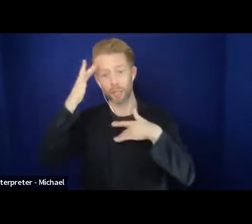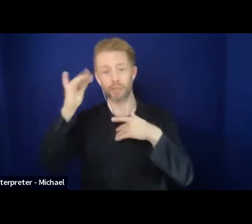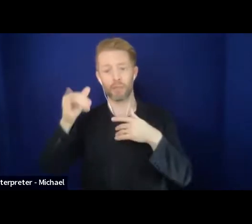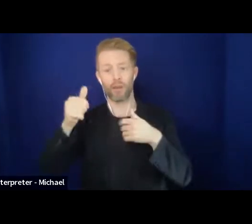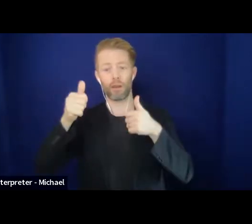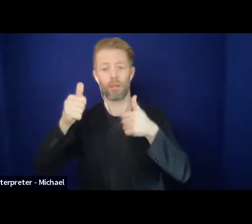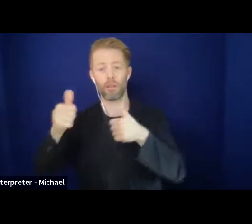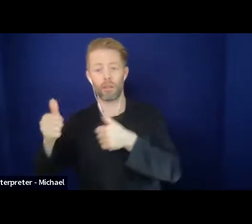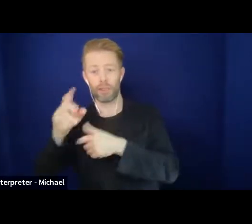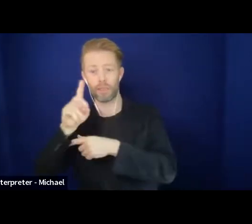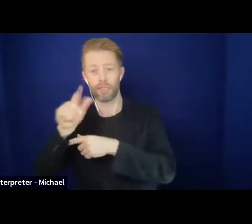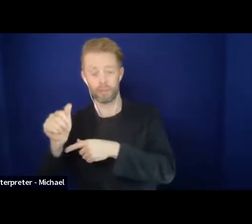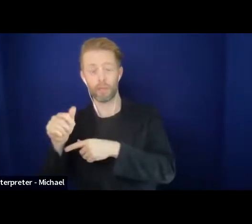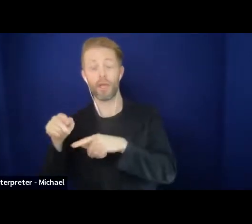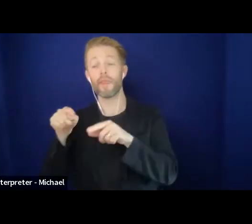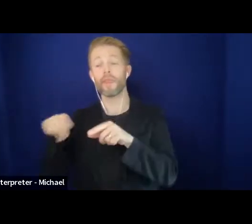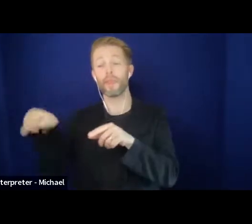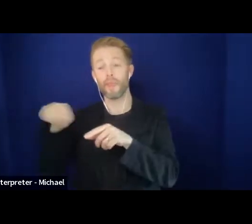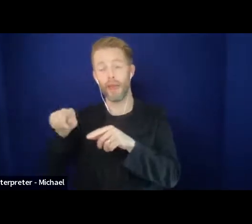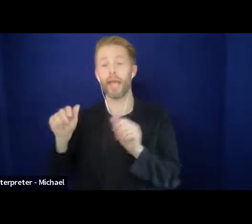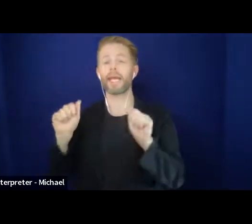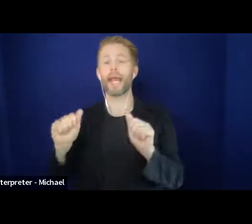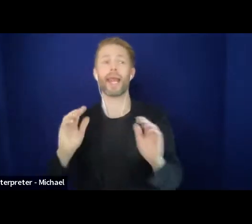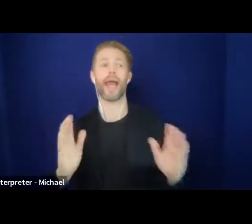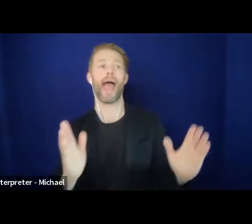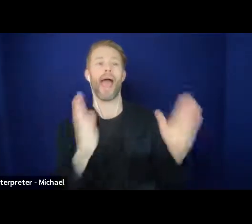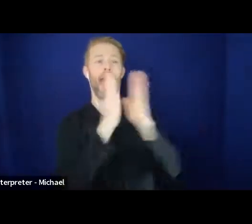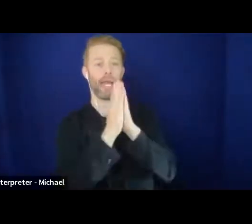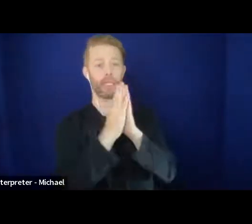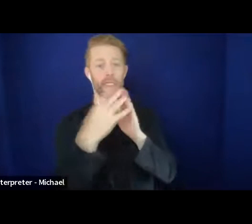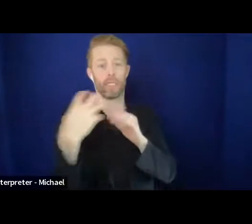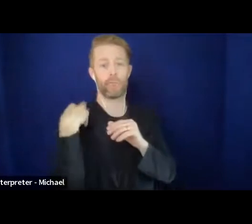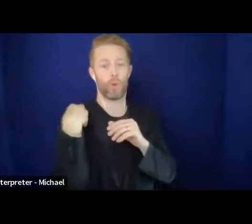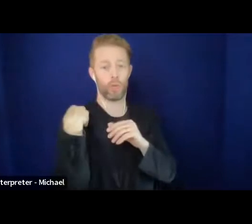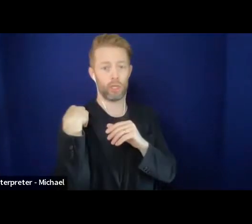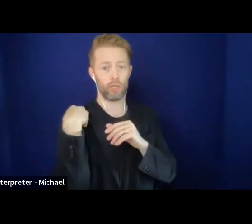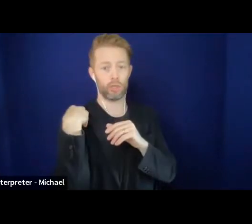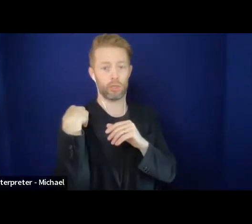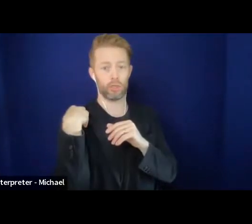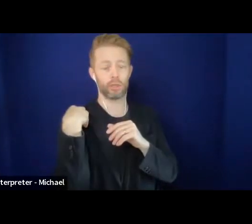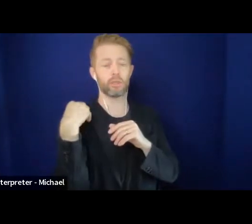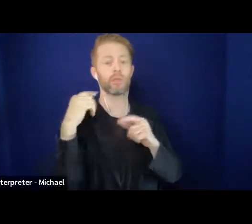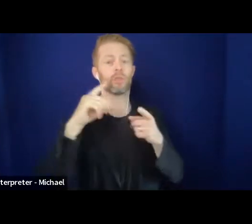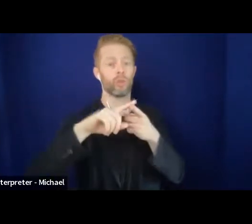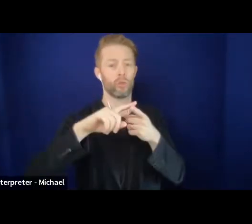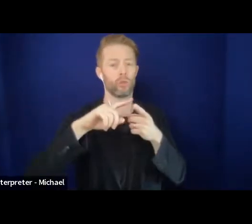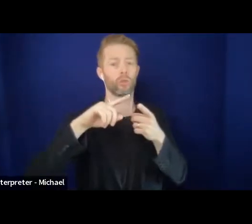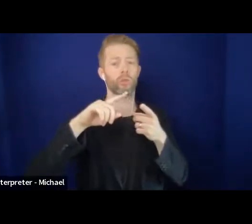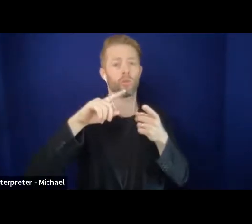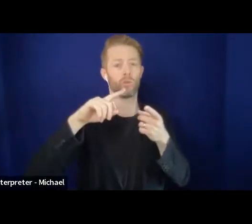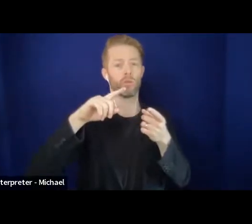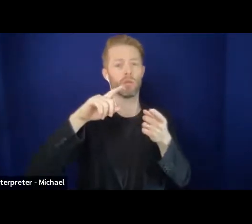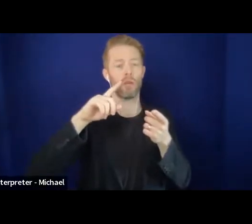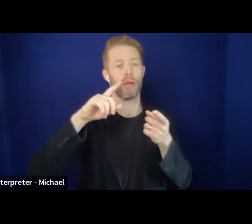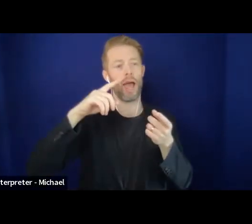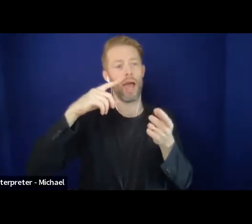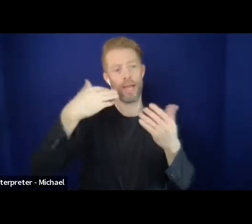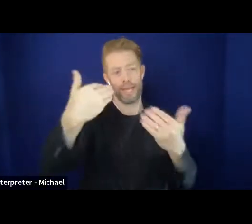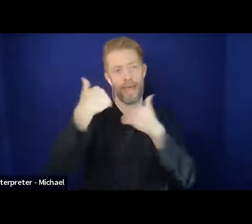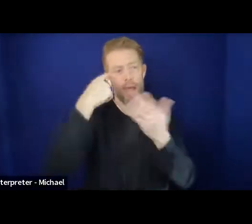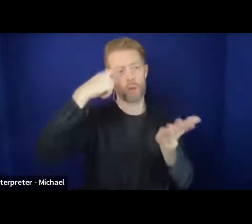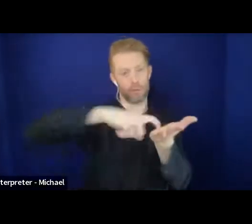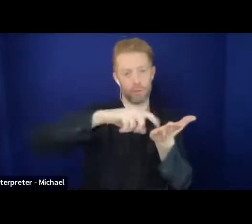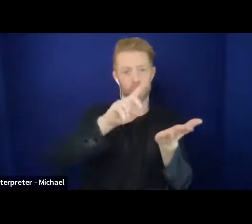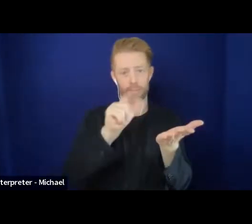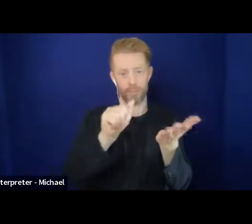the ability to ask employers to actually account for their disabilities by following the reasonable accommodations and